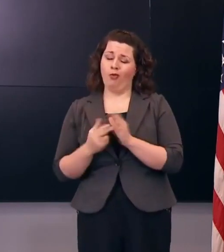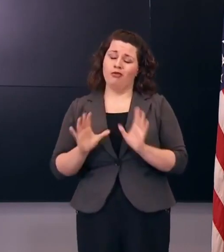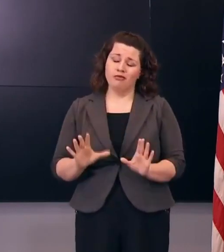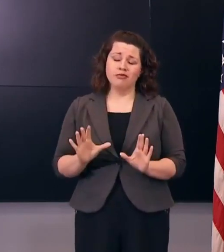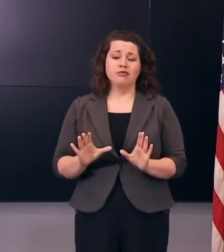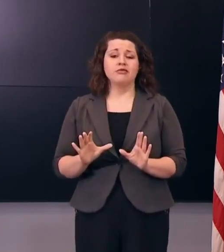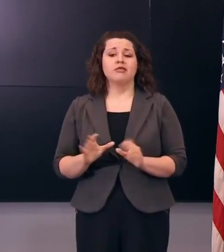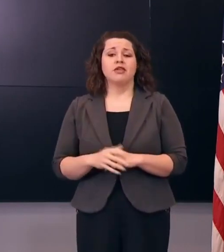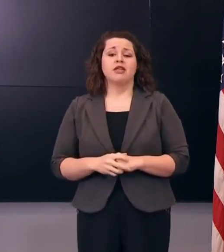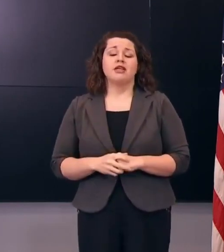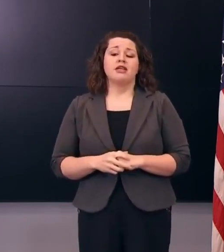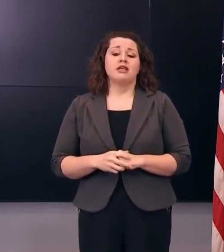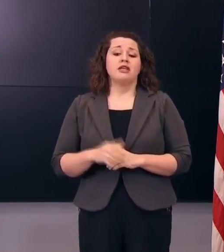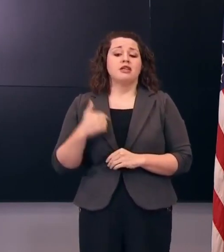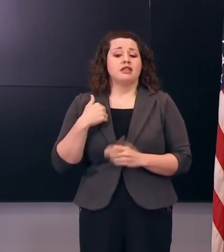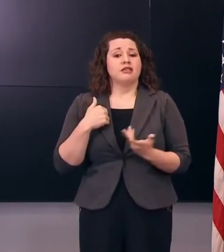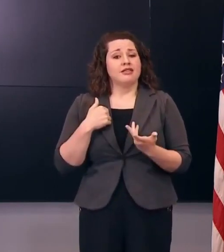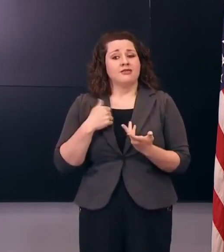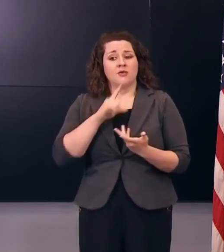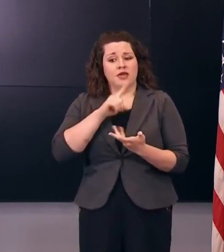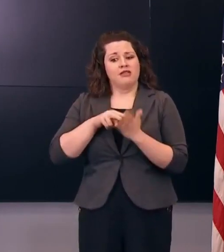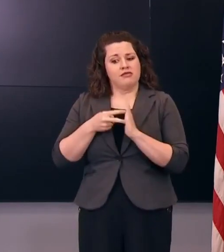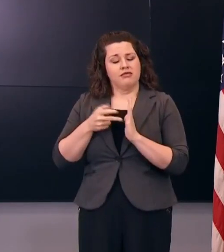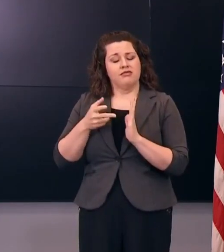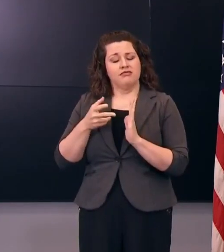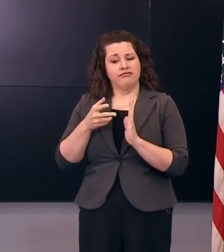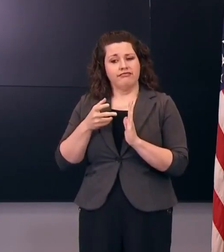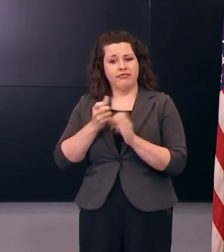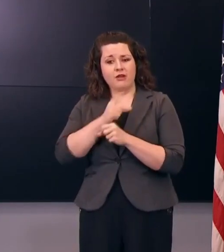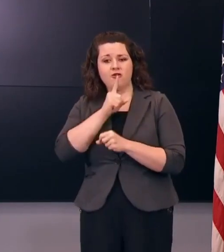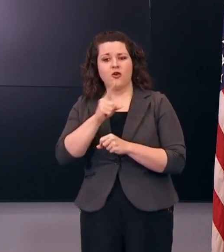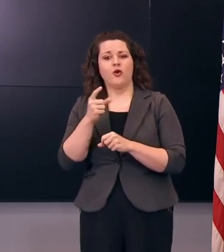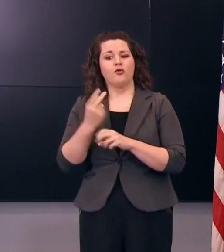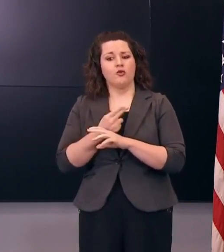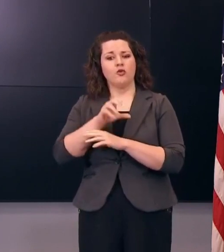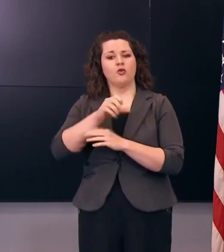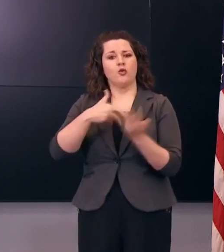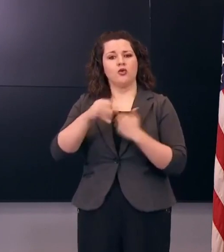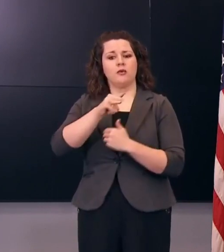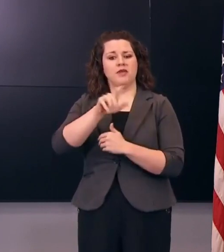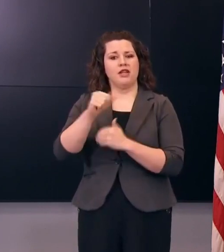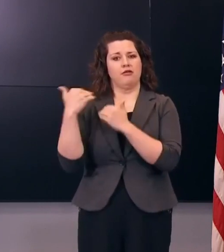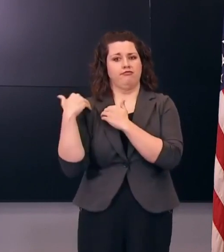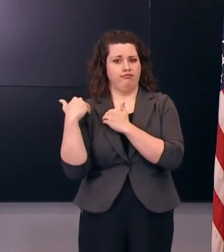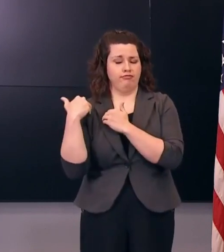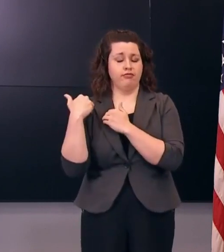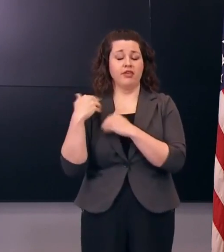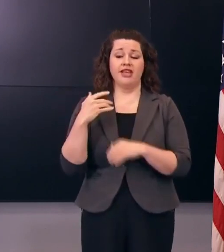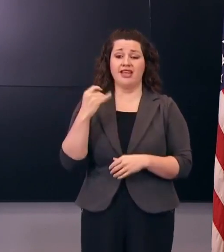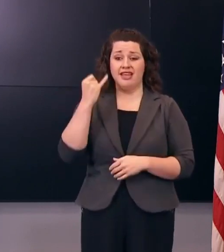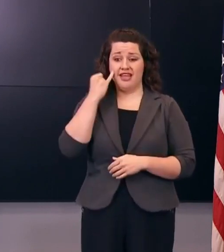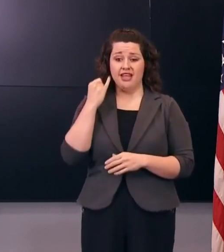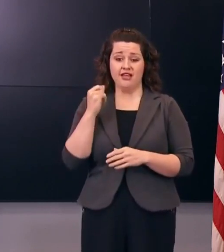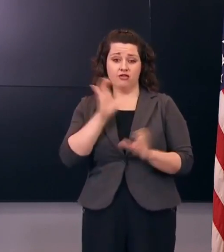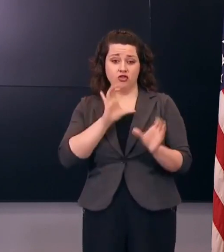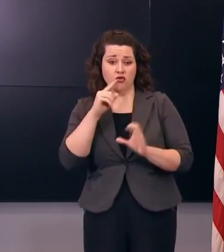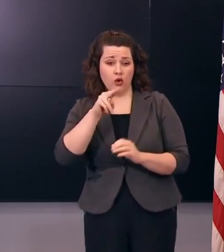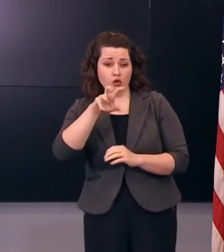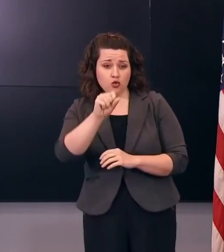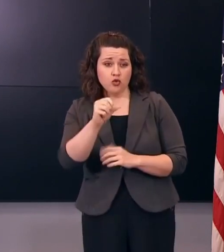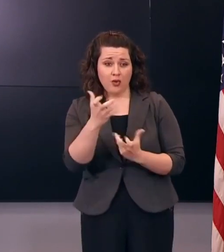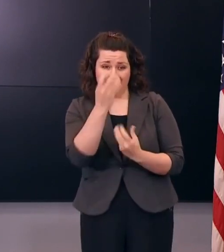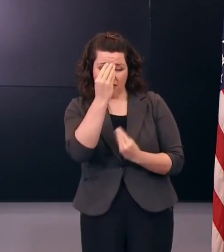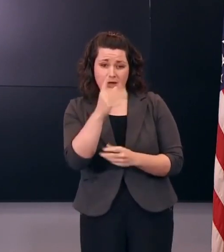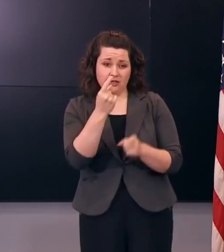these challenging times. Be intentional about how you are using social media. If you're looking for news and